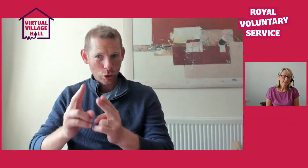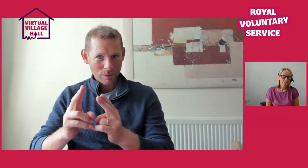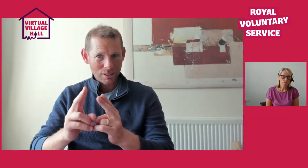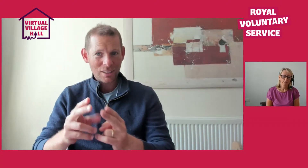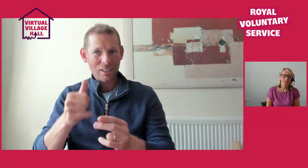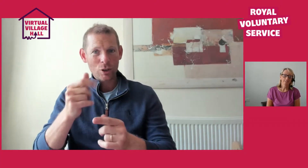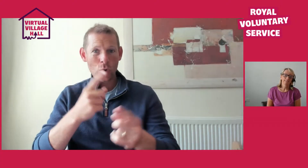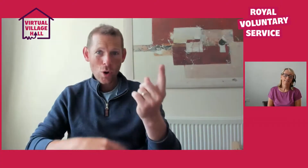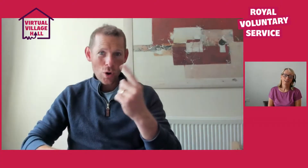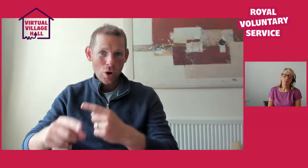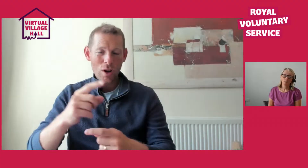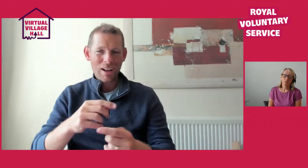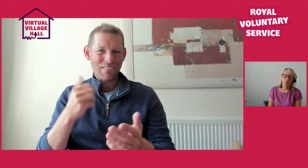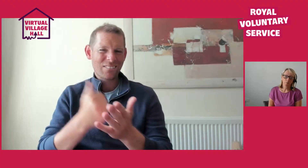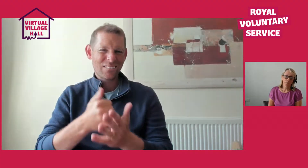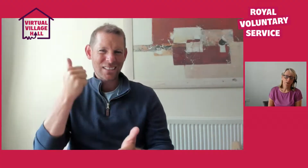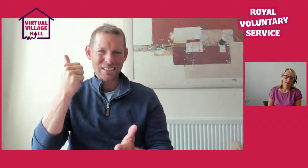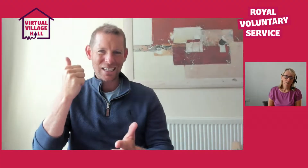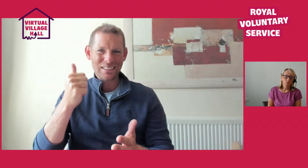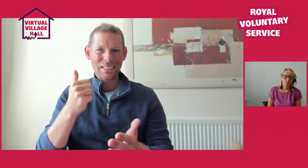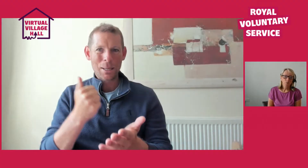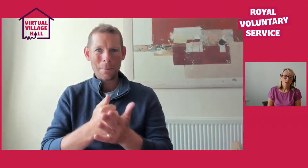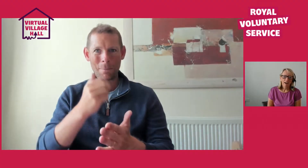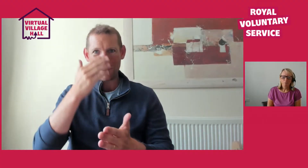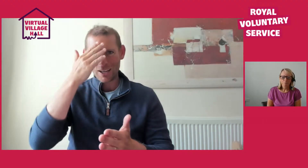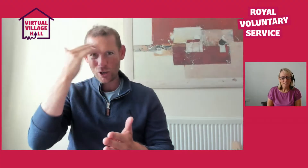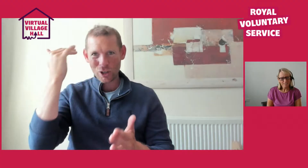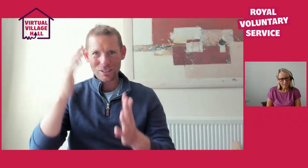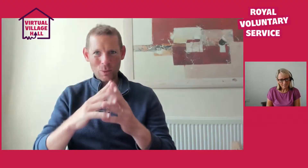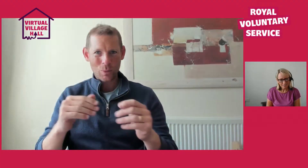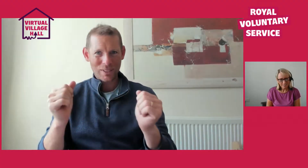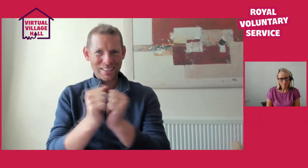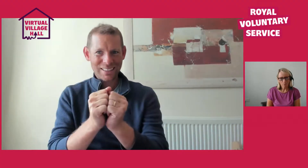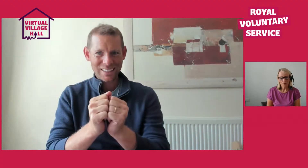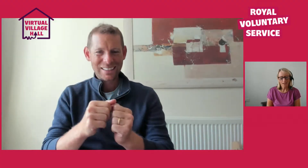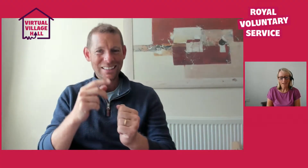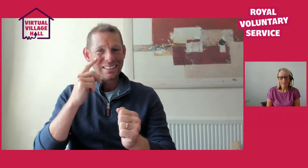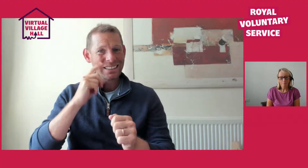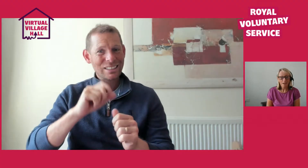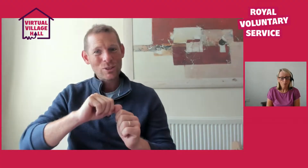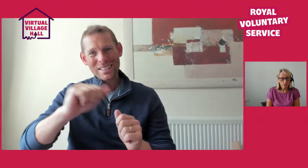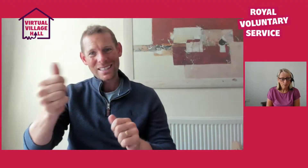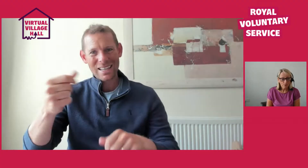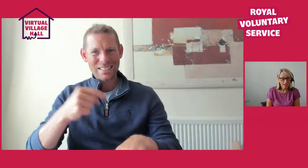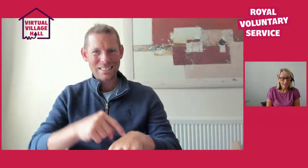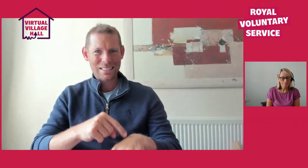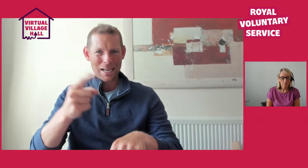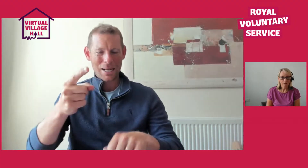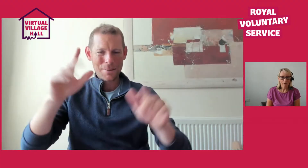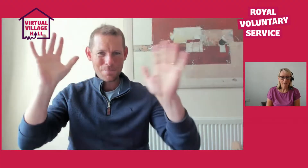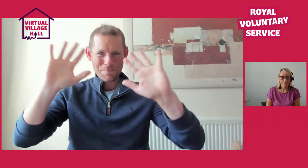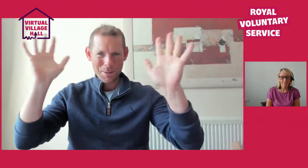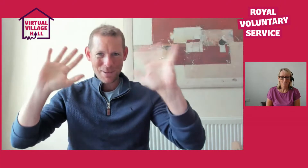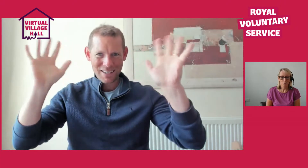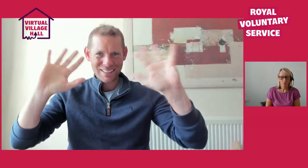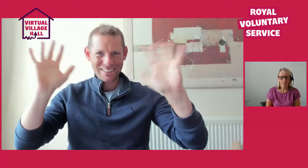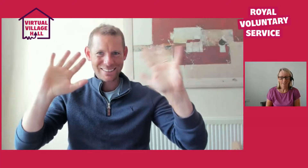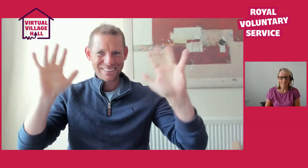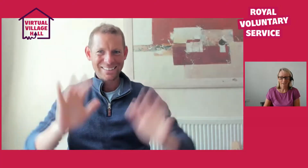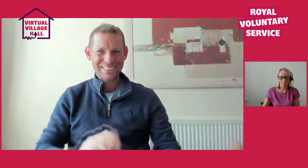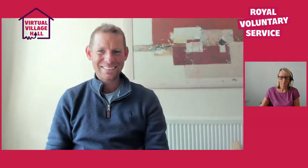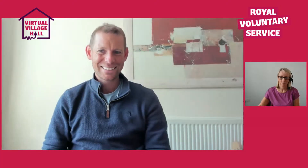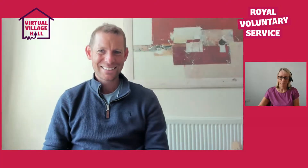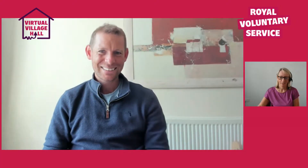And as always, lastly, thank you to the interpreter. So have a fantastic weekend, bank holiday weekend, everyone, and see you